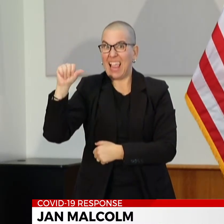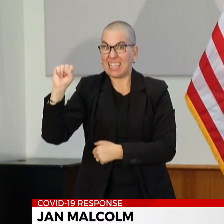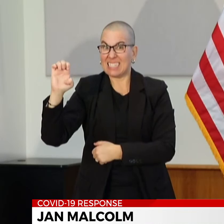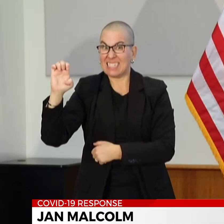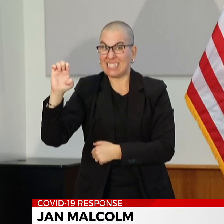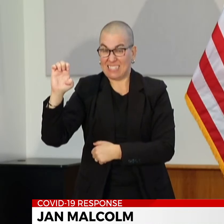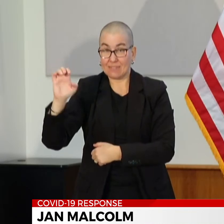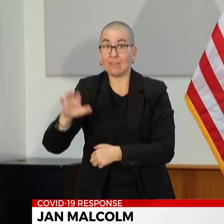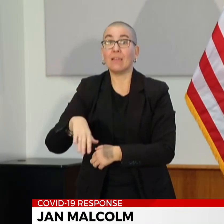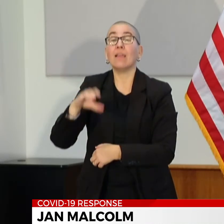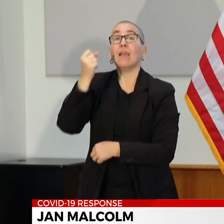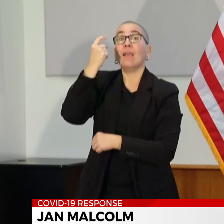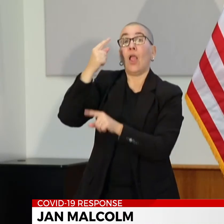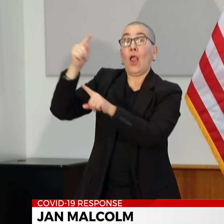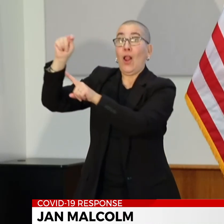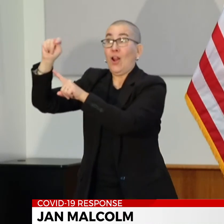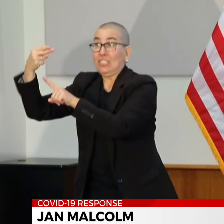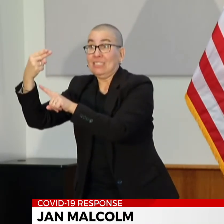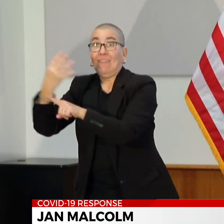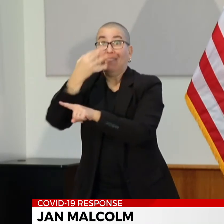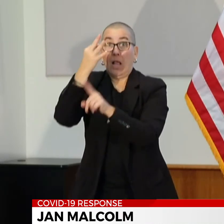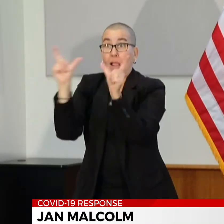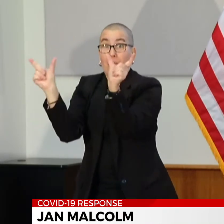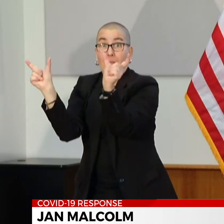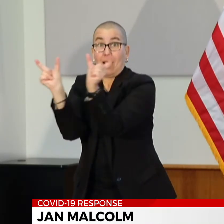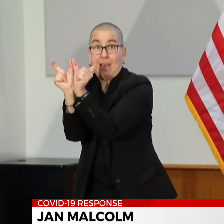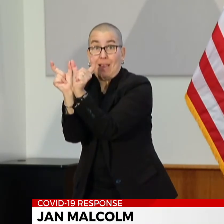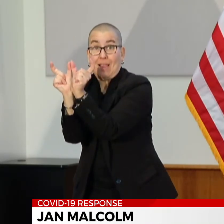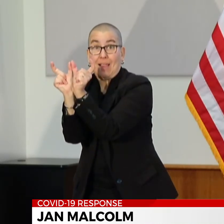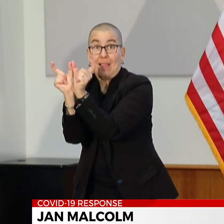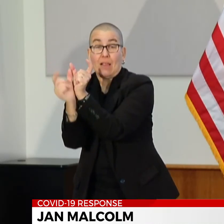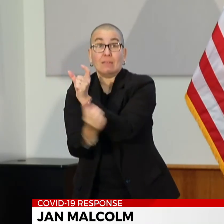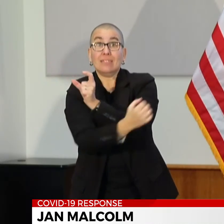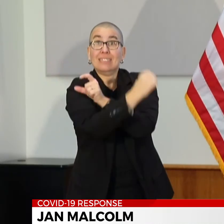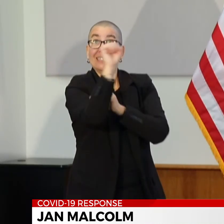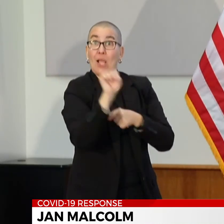Friday. Then on Saturday's